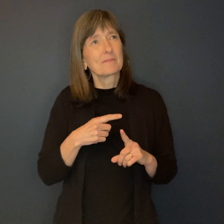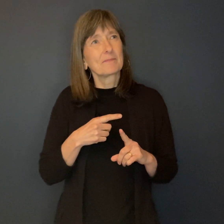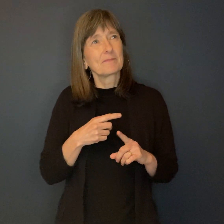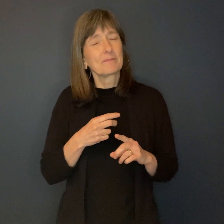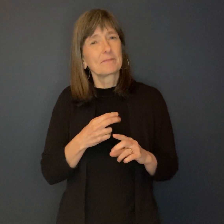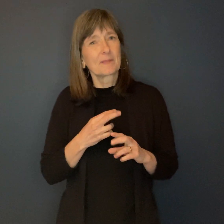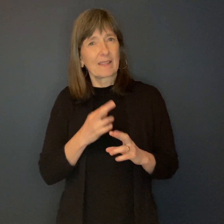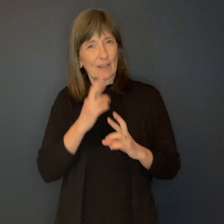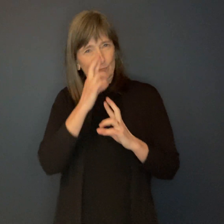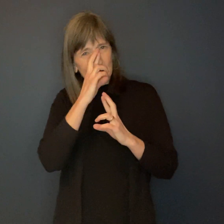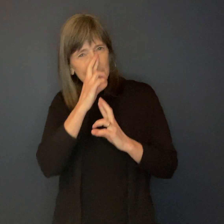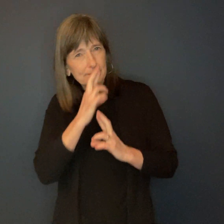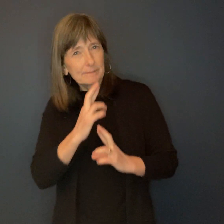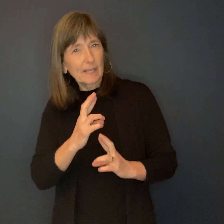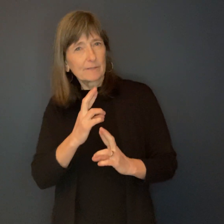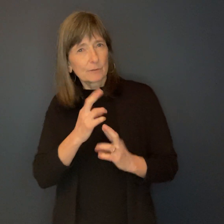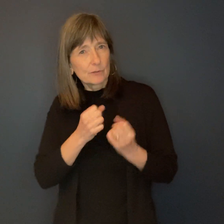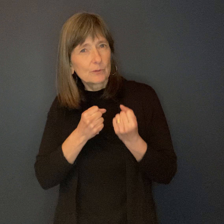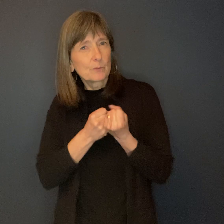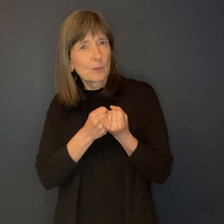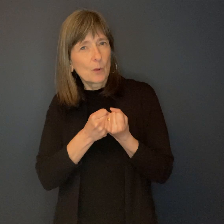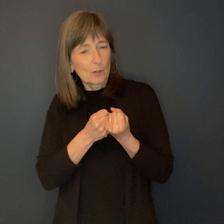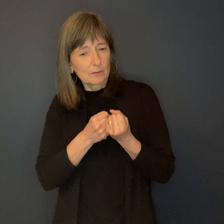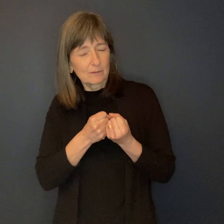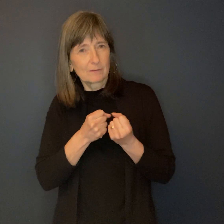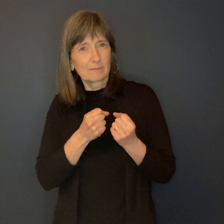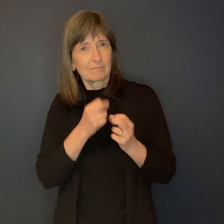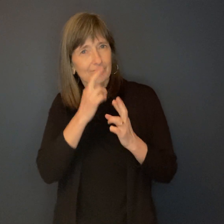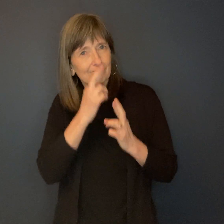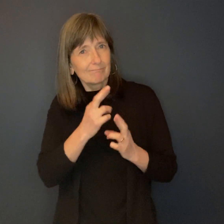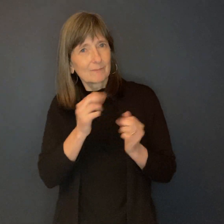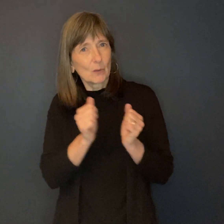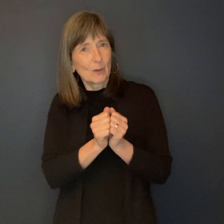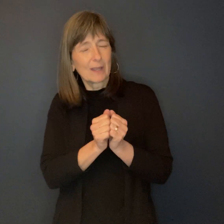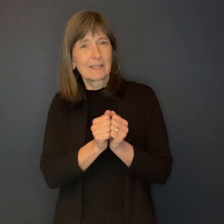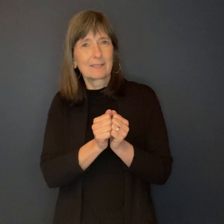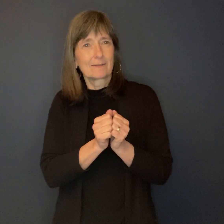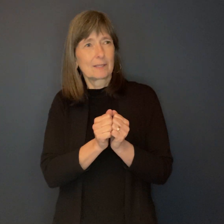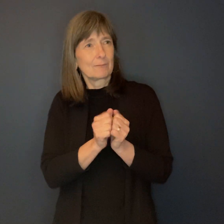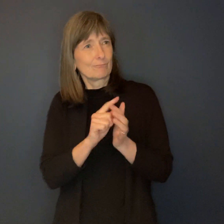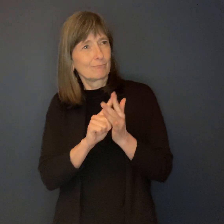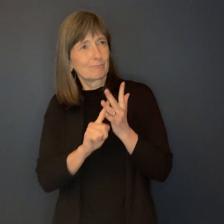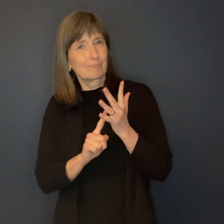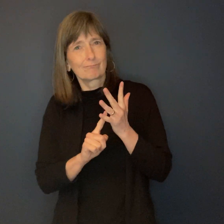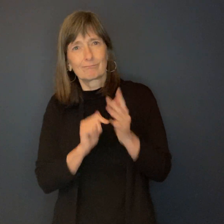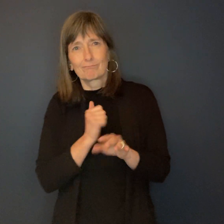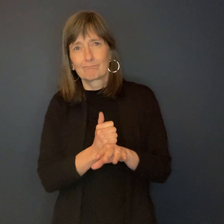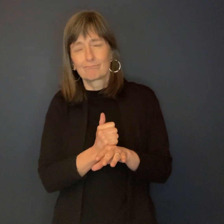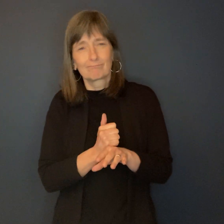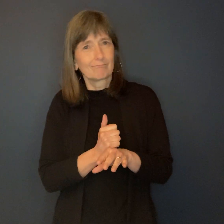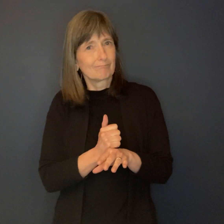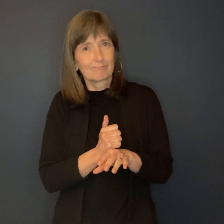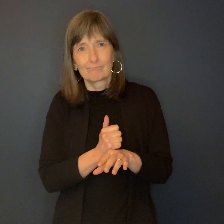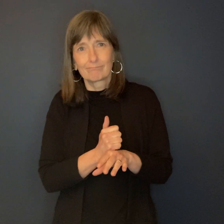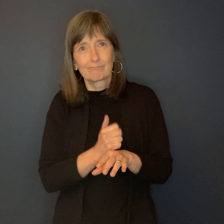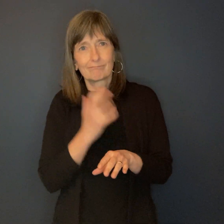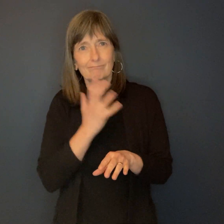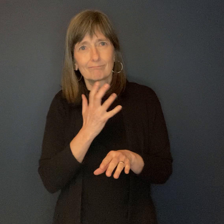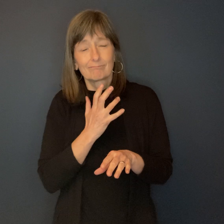and respectful supports to people. I obviously can't list all of the people that I would like to, but I would